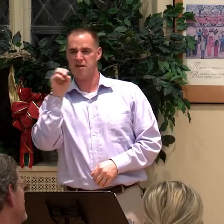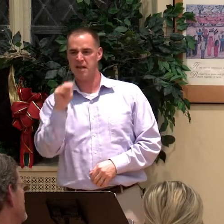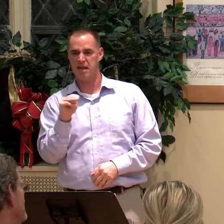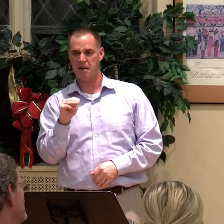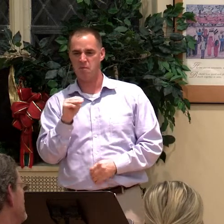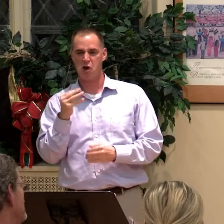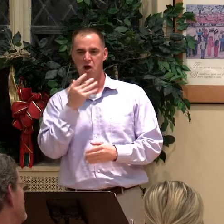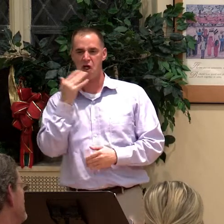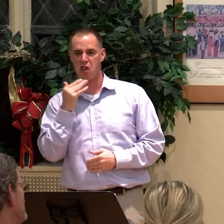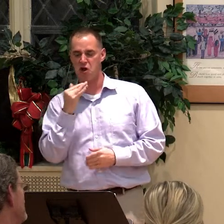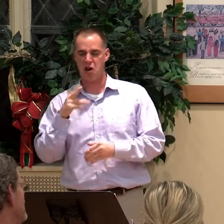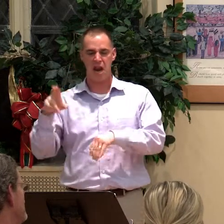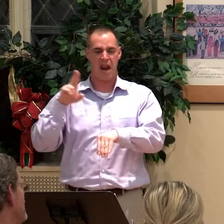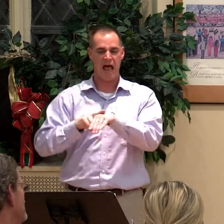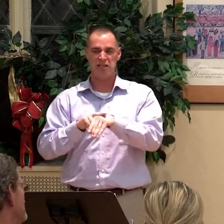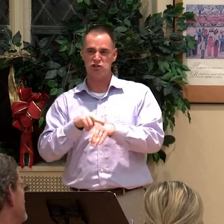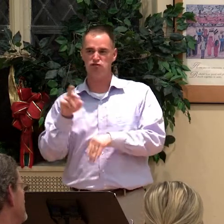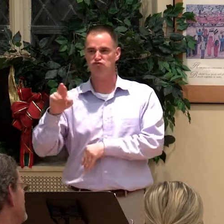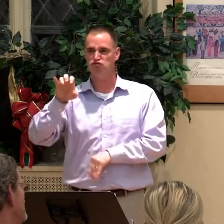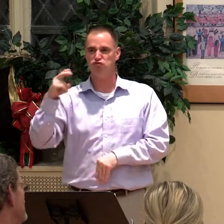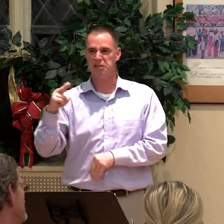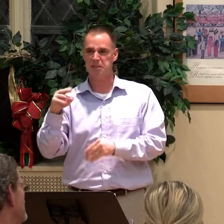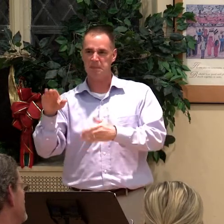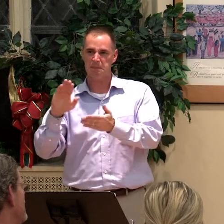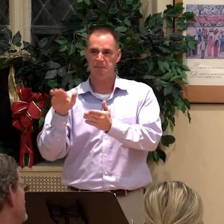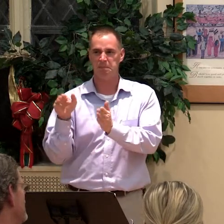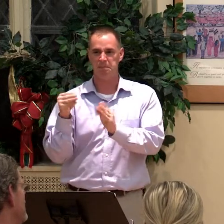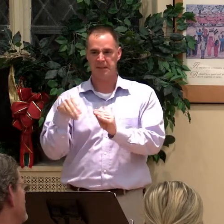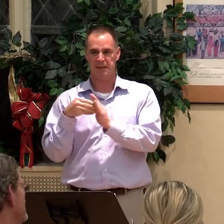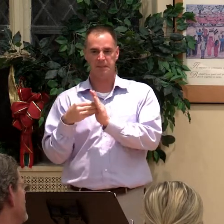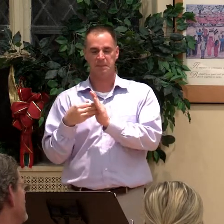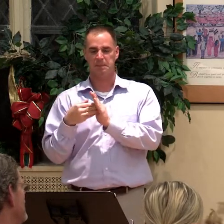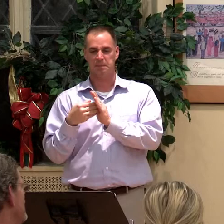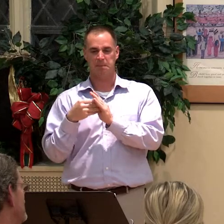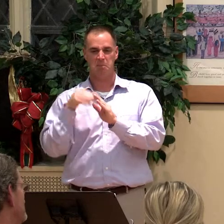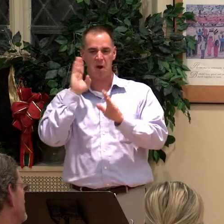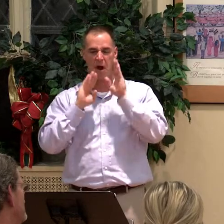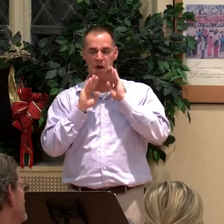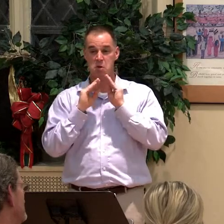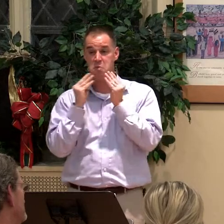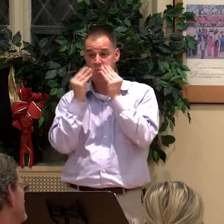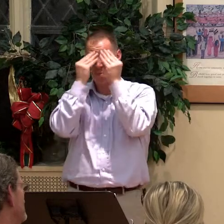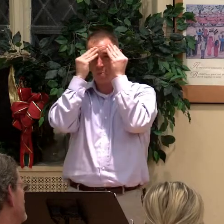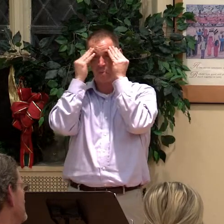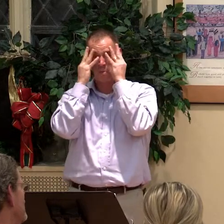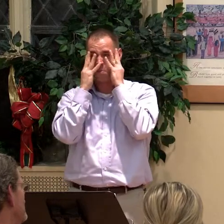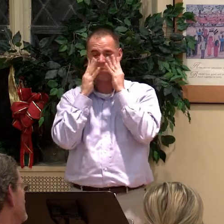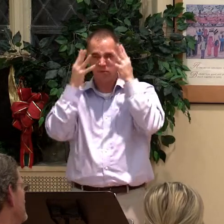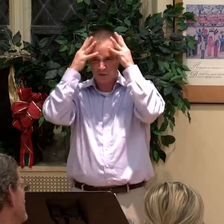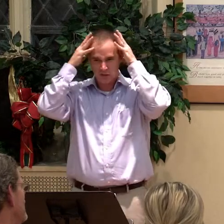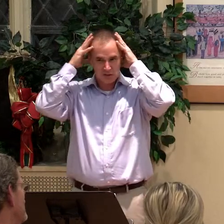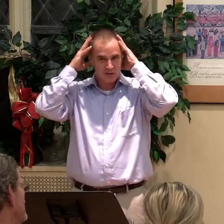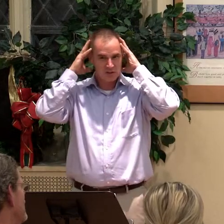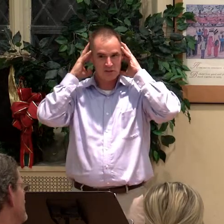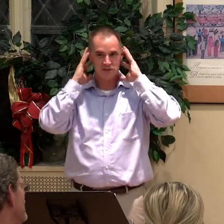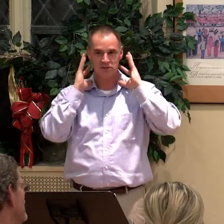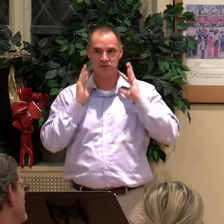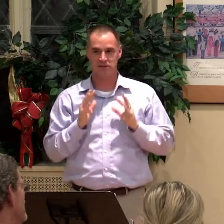5N natural rich medium brown to cover all that white Irish hair lurking